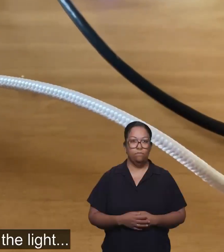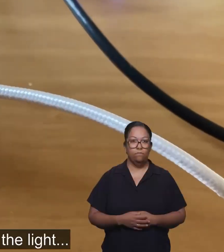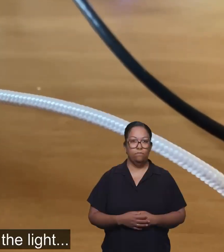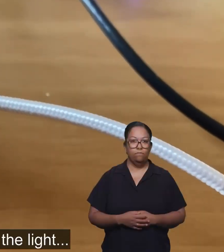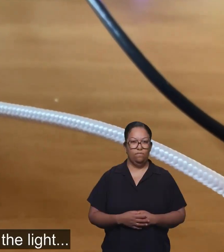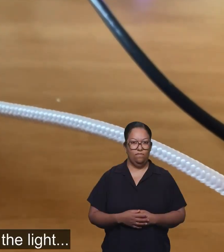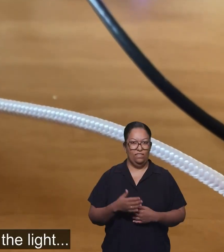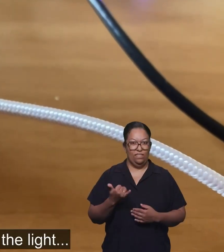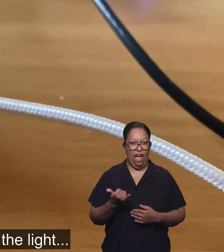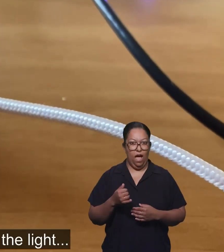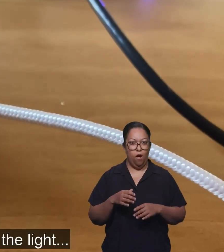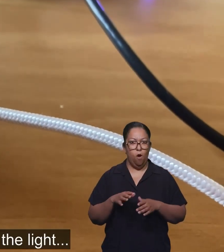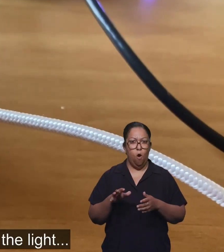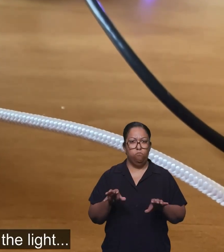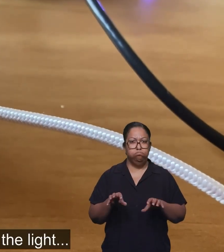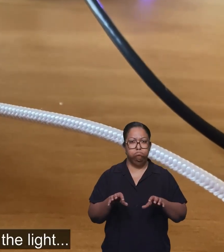Is